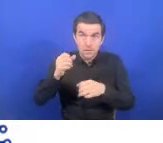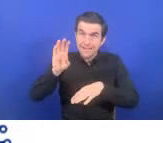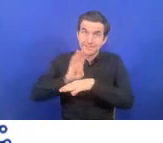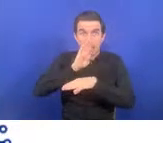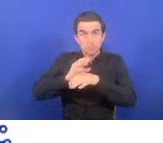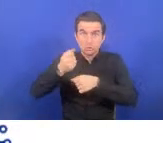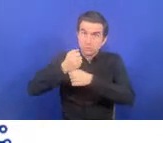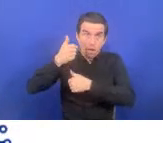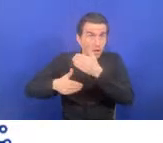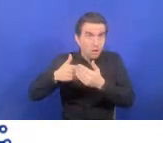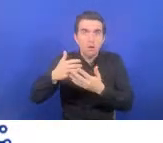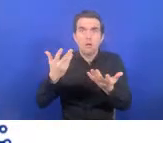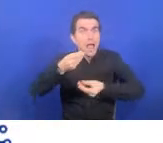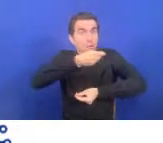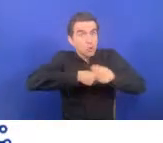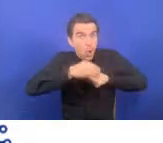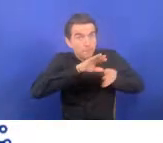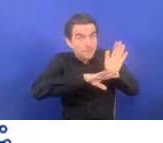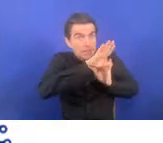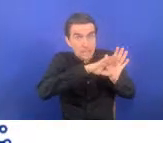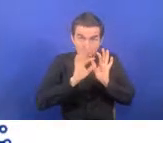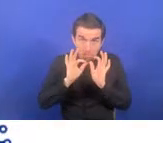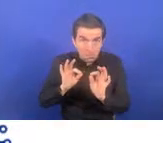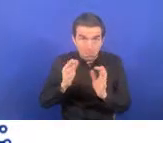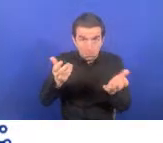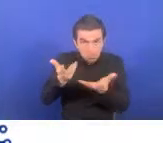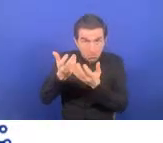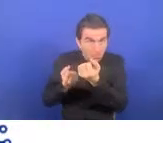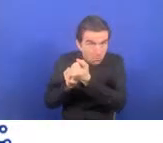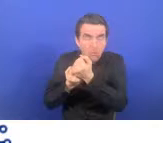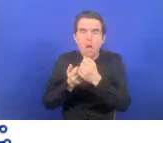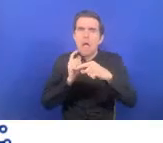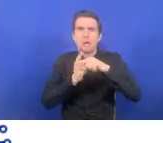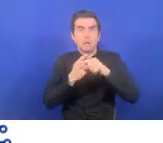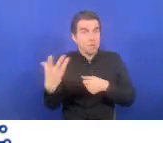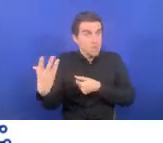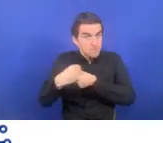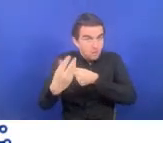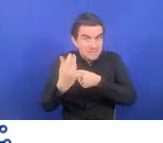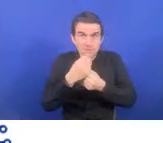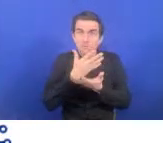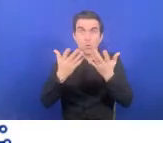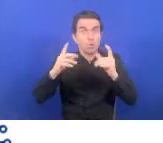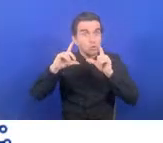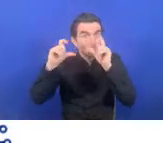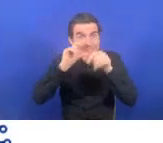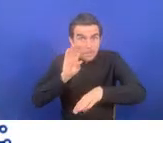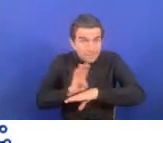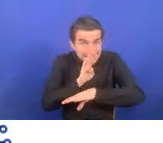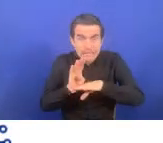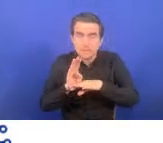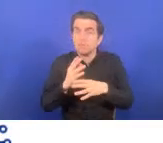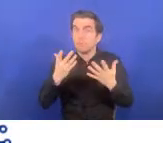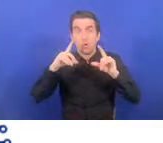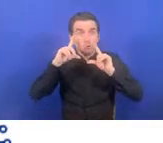for women, or is it leading to more economic insecurity?